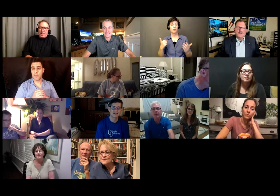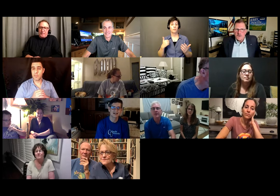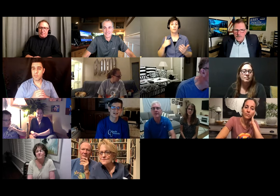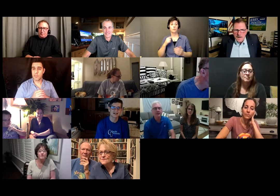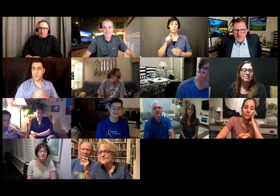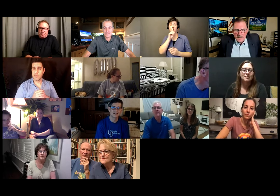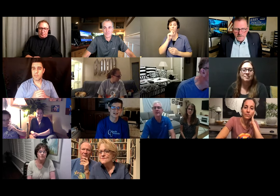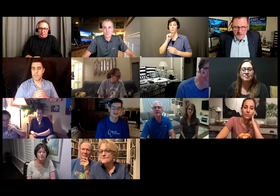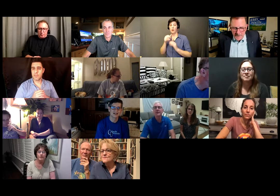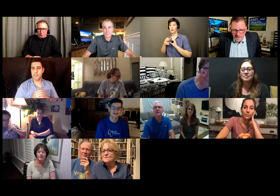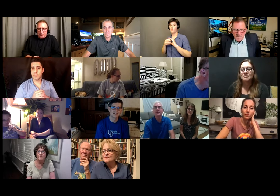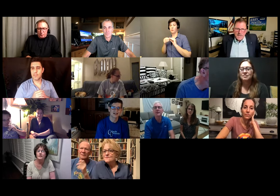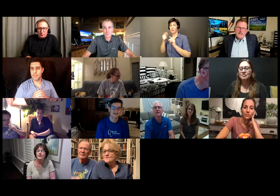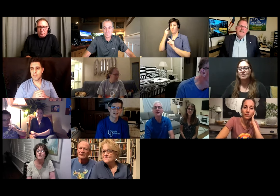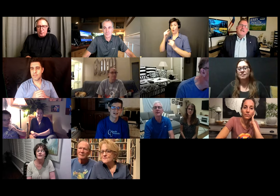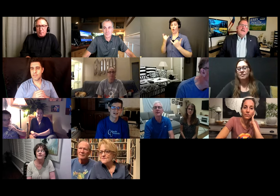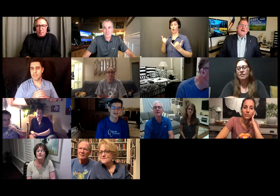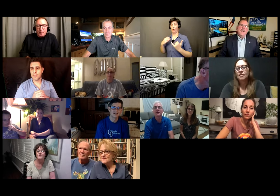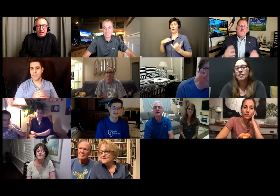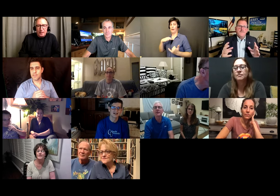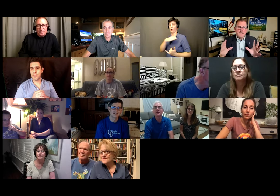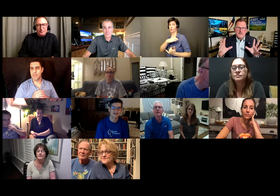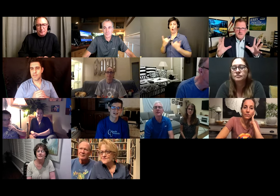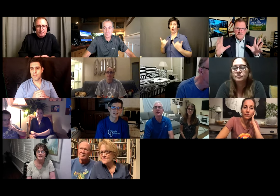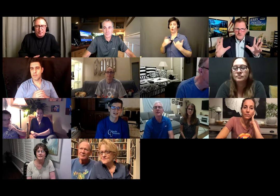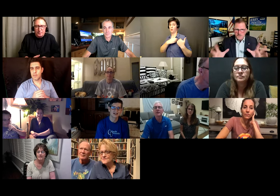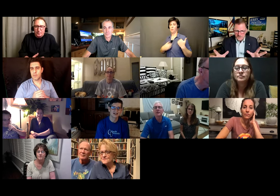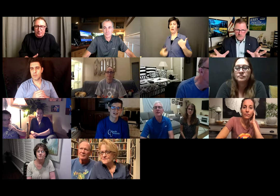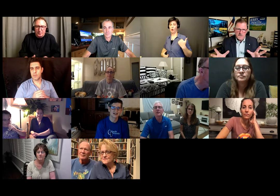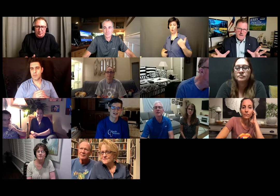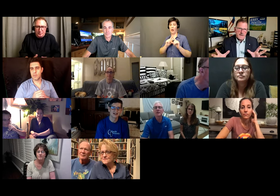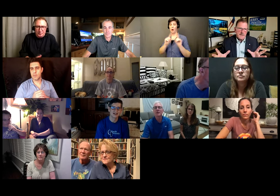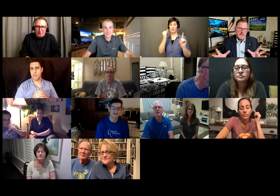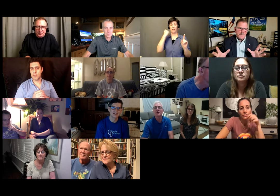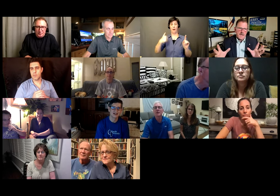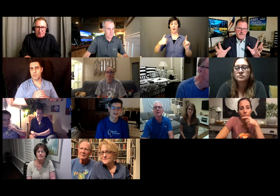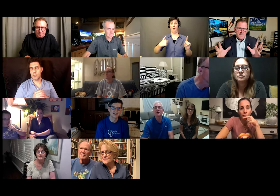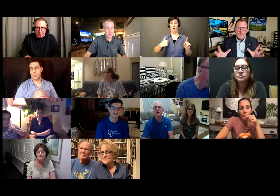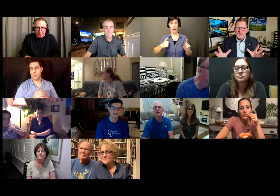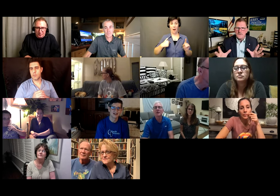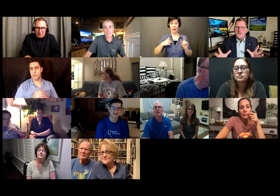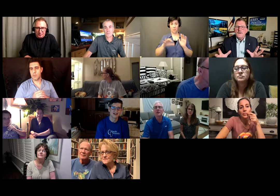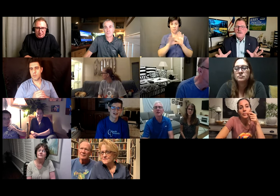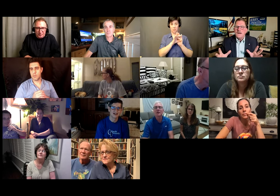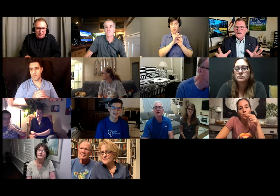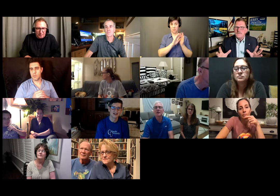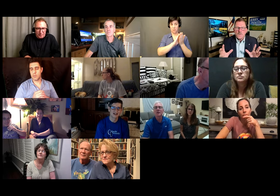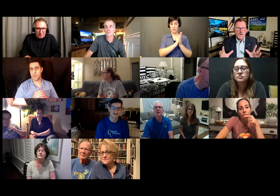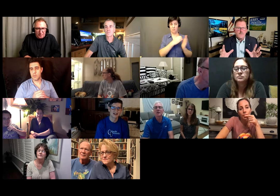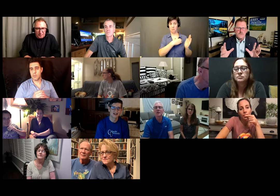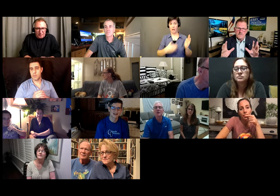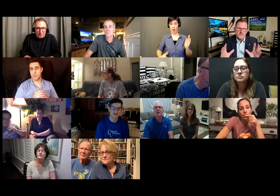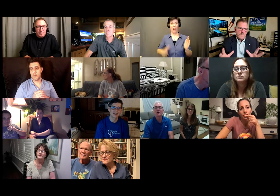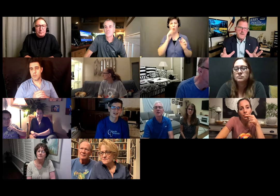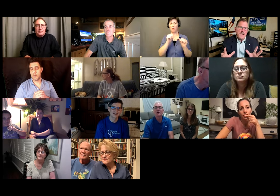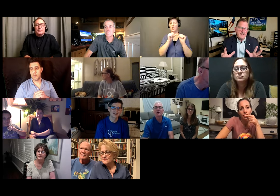council or the current mayor, but if I'm elected, I hope to continue to do this sort of thing, is having open